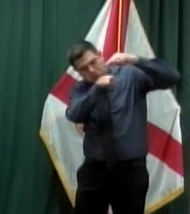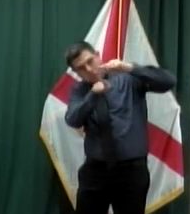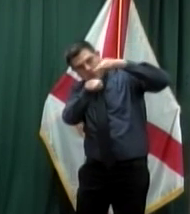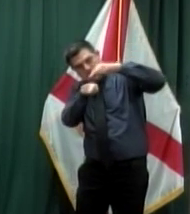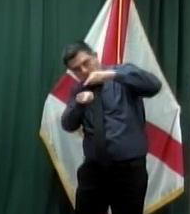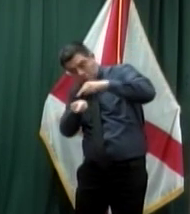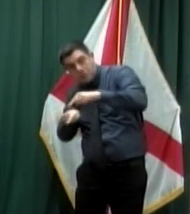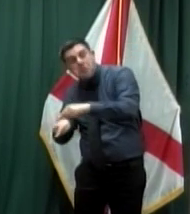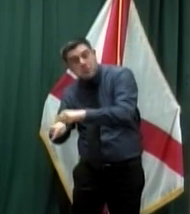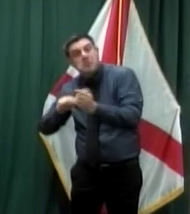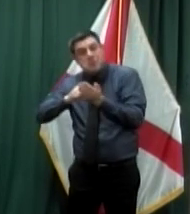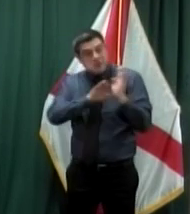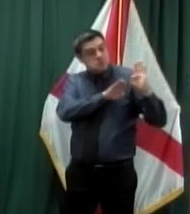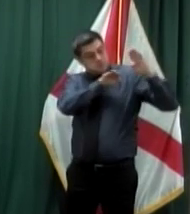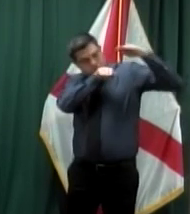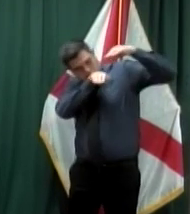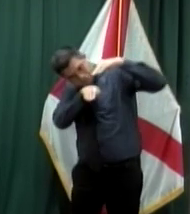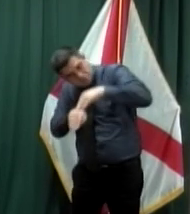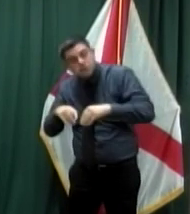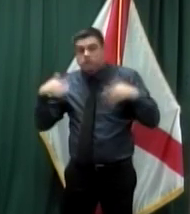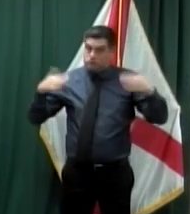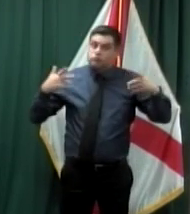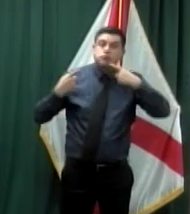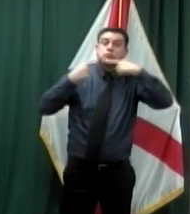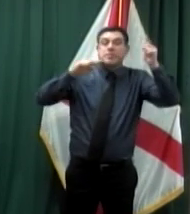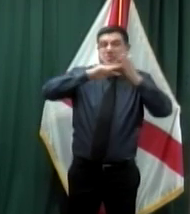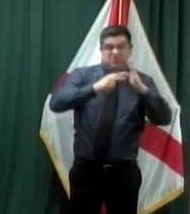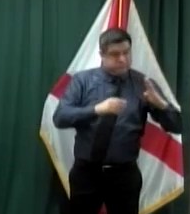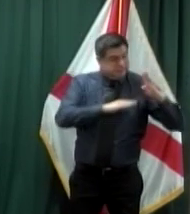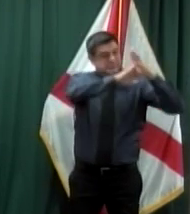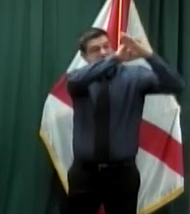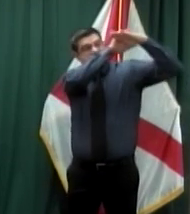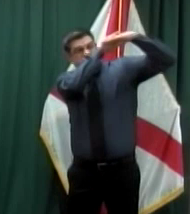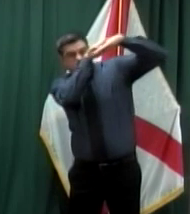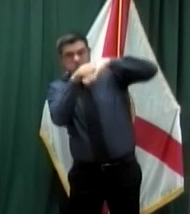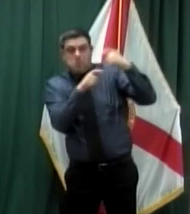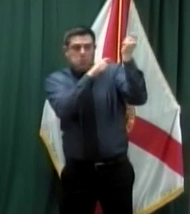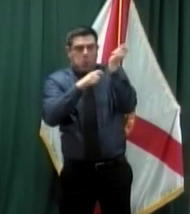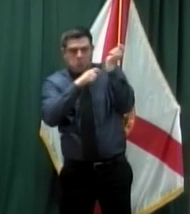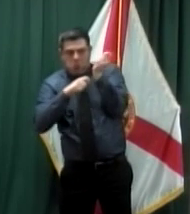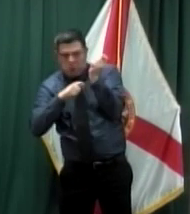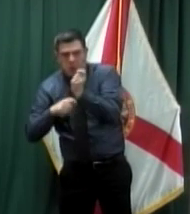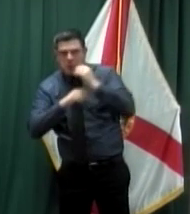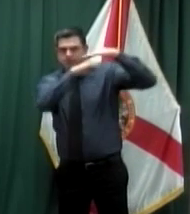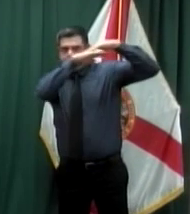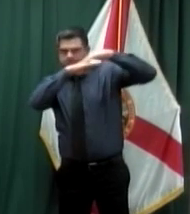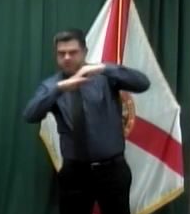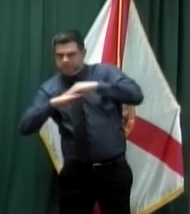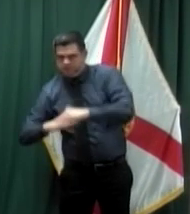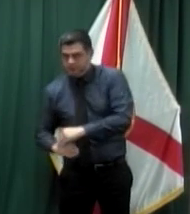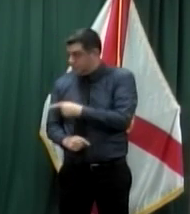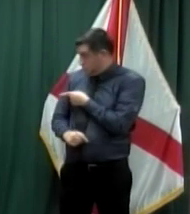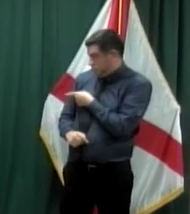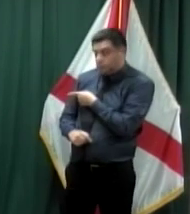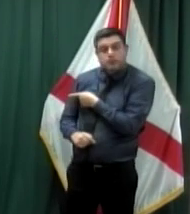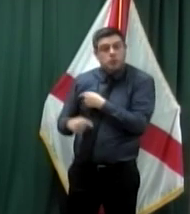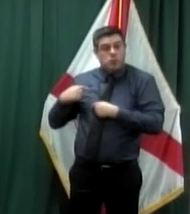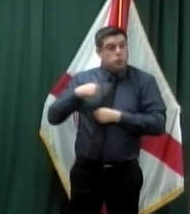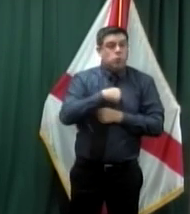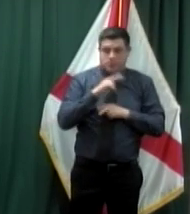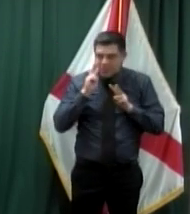and as we look to reopen businesses to 50% and so forth in phase 1, 2, and 3 of the reopening